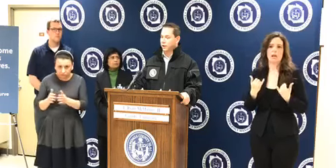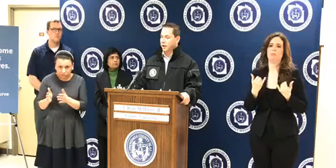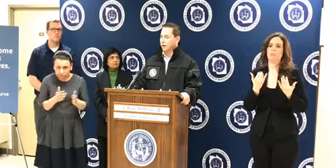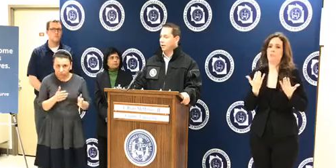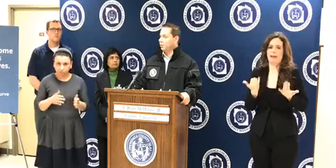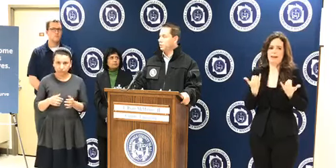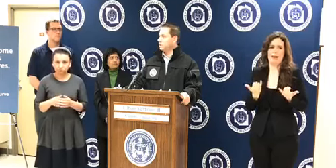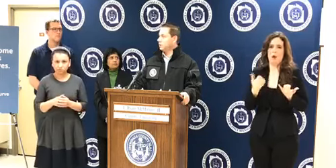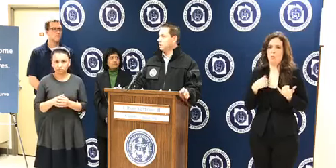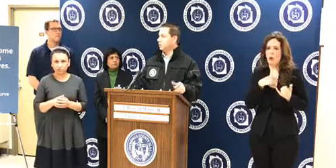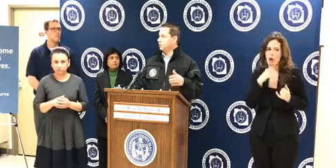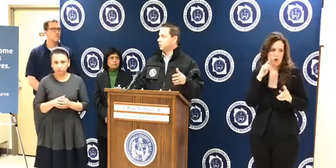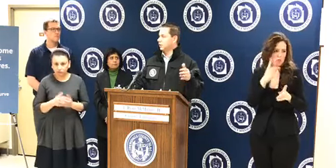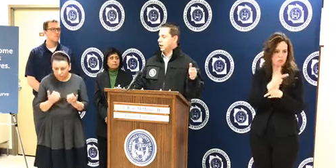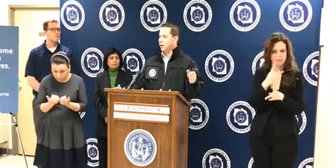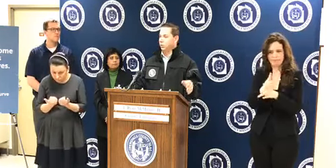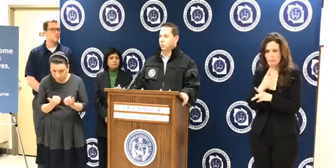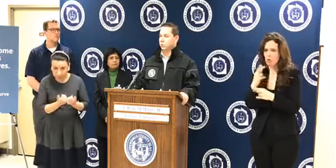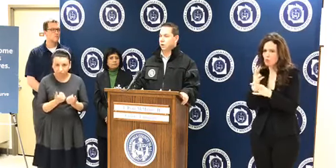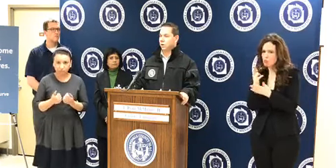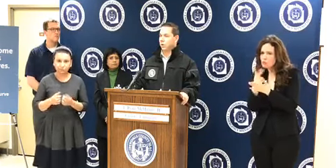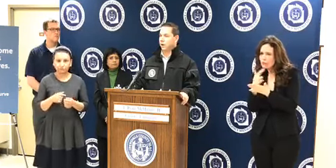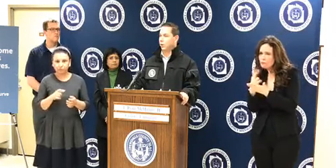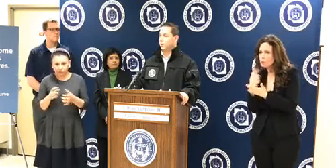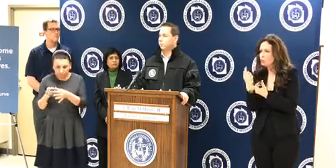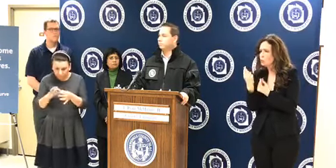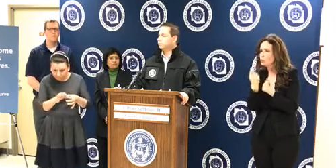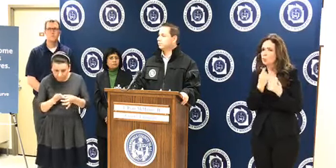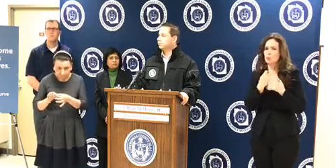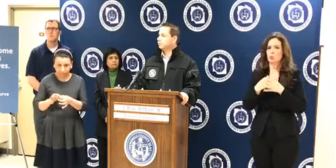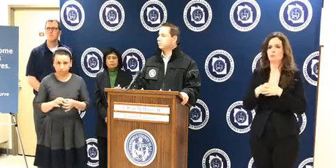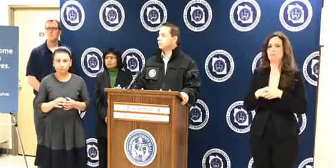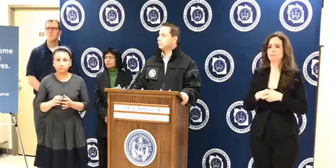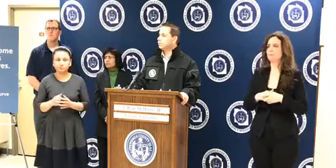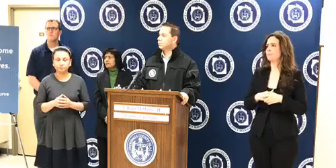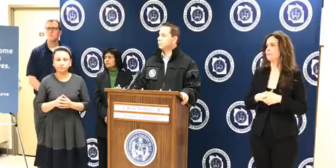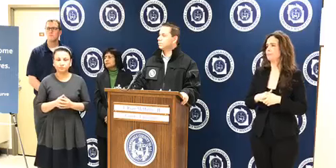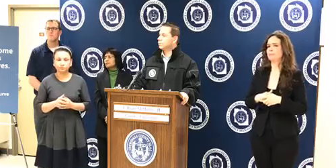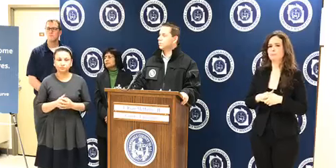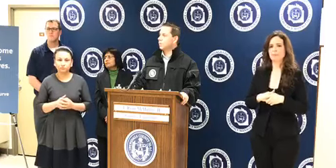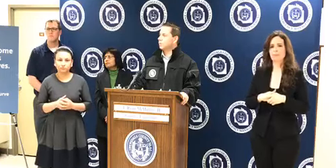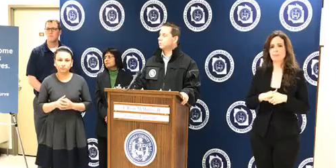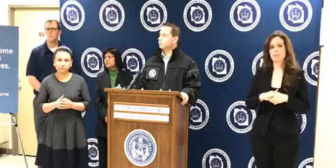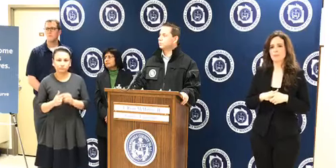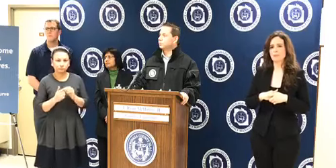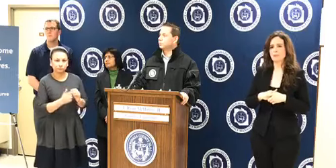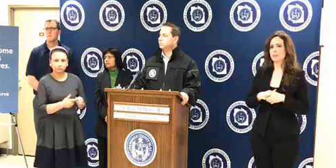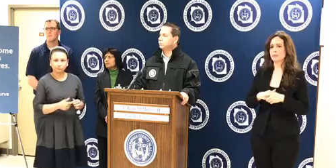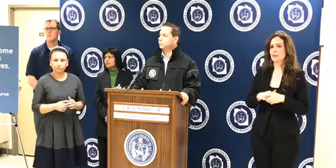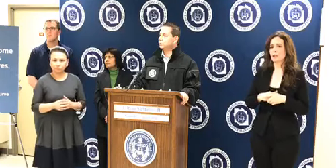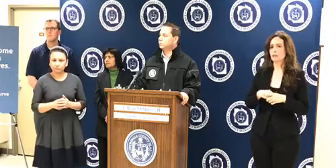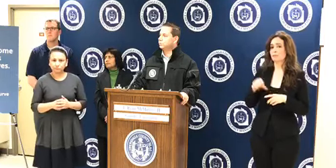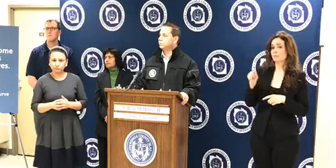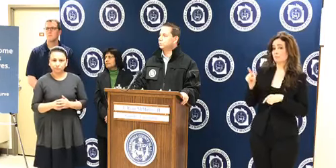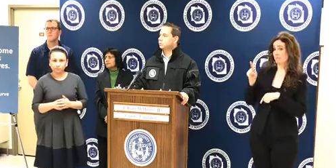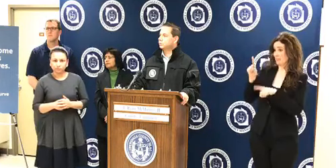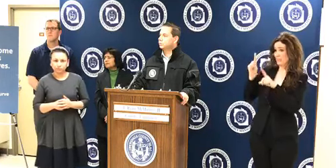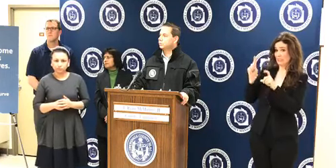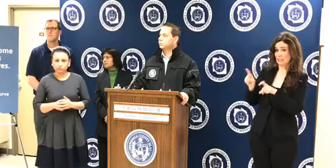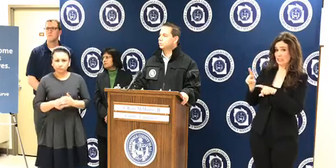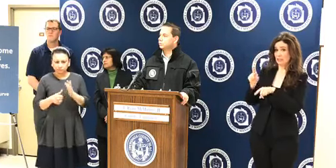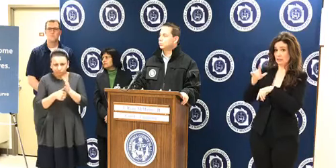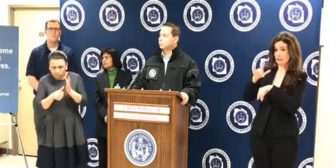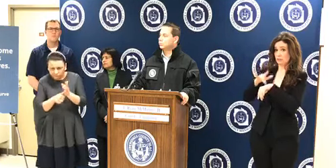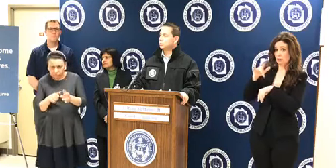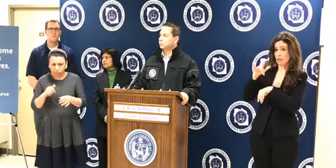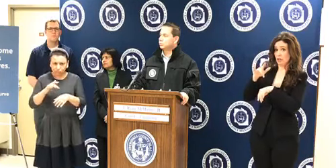reviewing with each district on how well that went. How's the test site working, and do you expect our confirmed case number to go